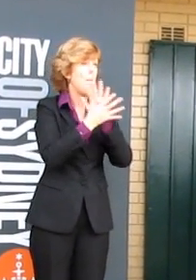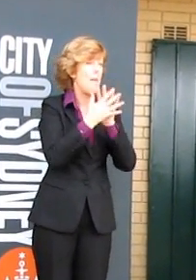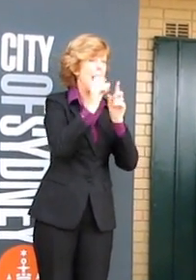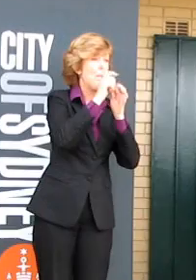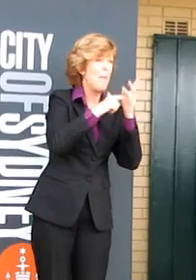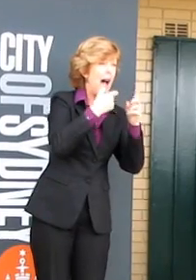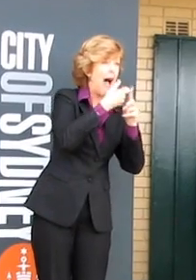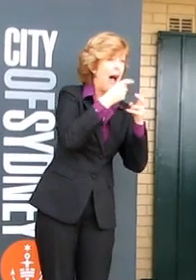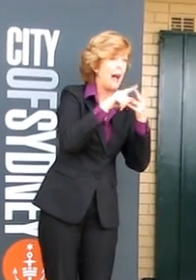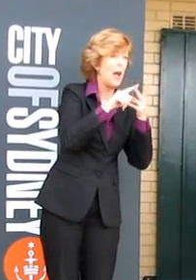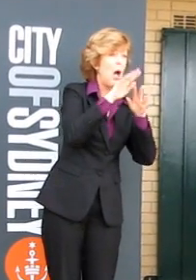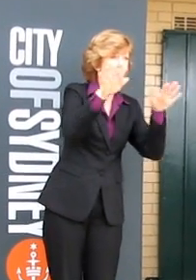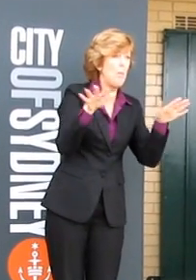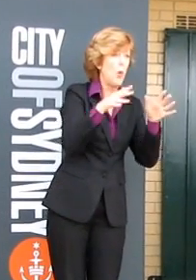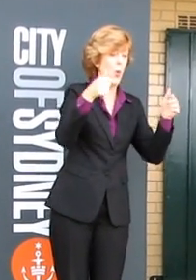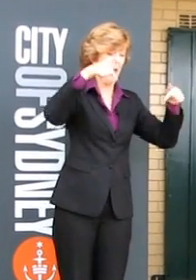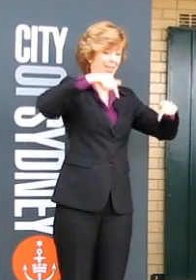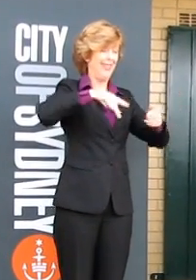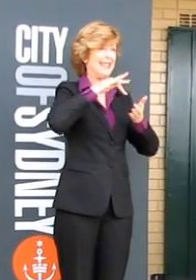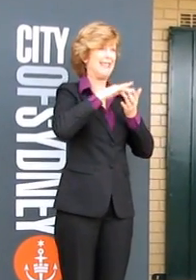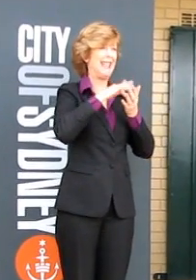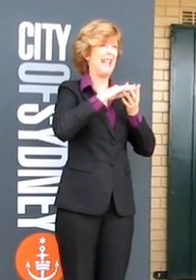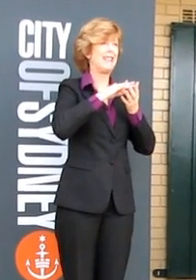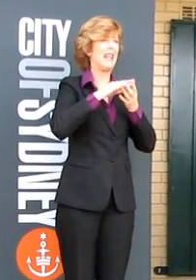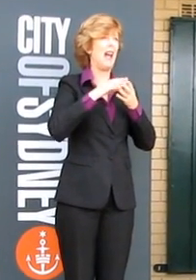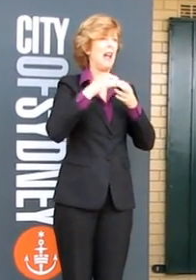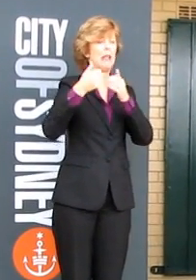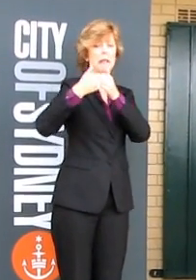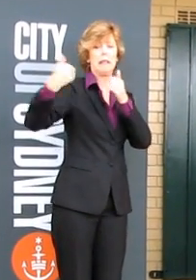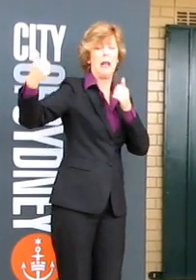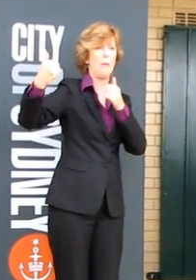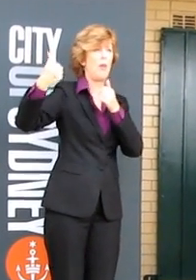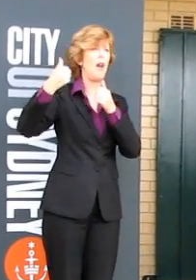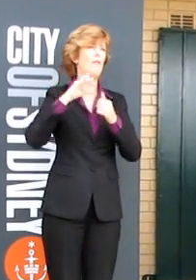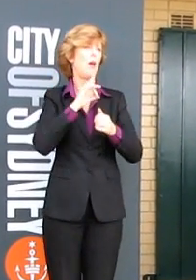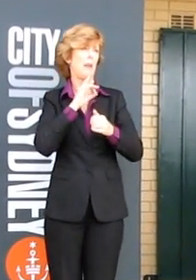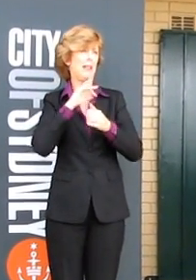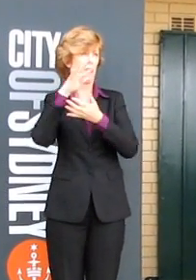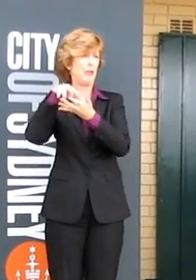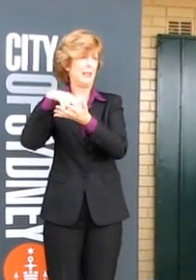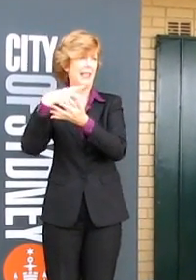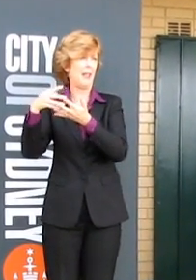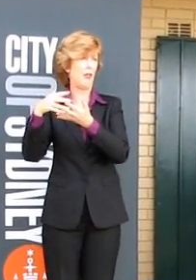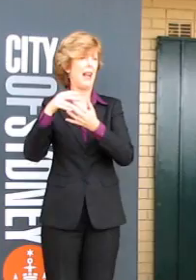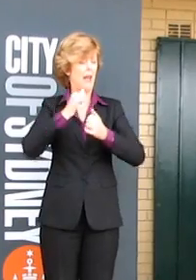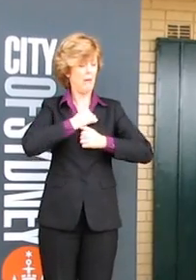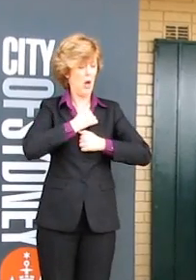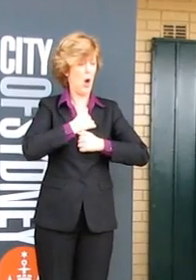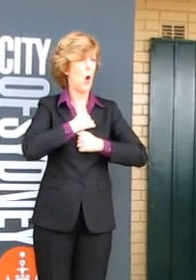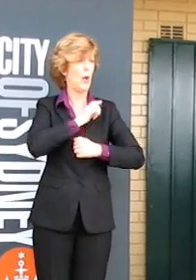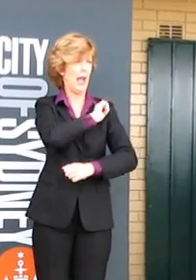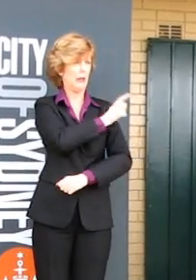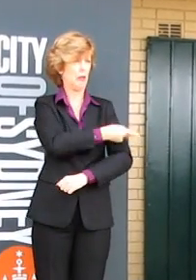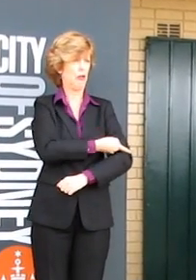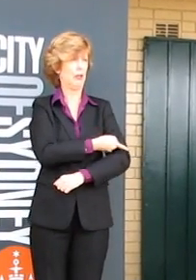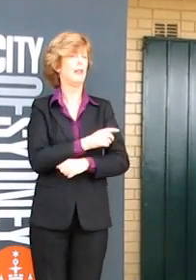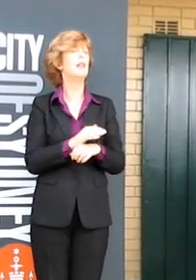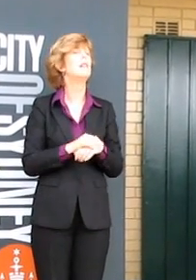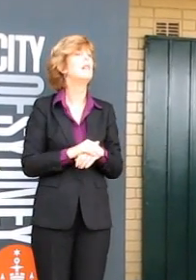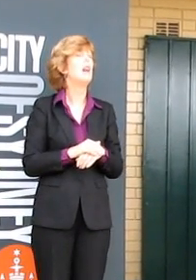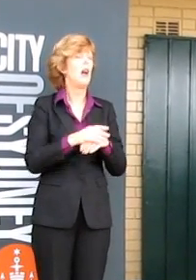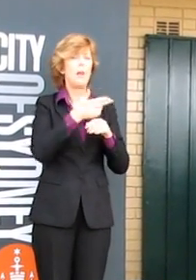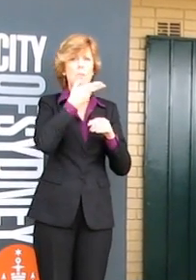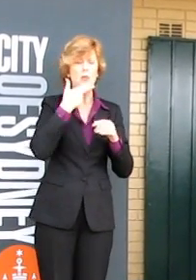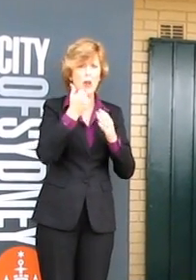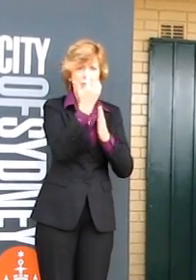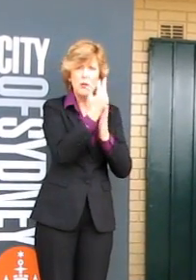the pool, and this centre here to be taken off the energy grid. And it's a very beautiful design. When you're actually in Chalmers